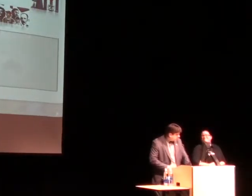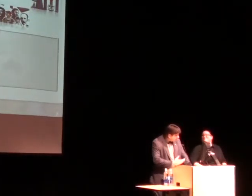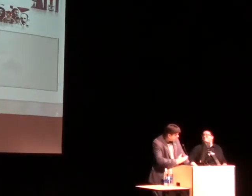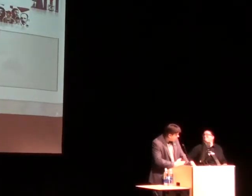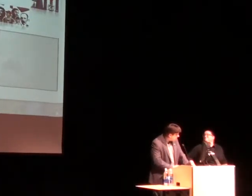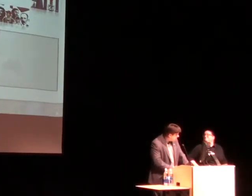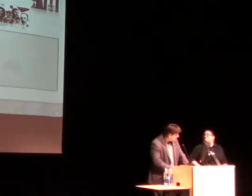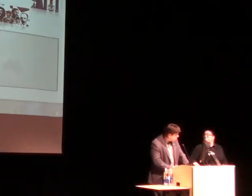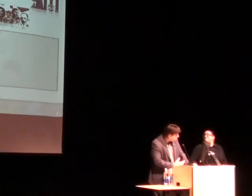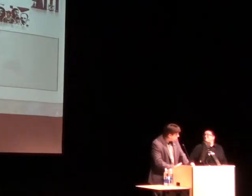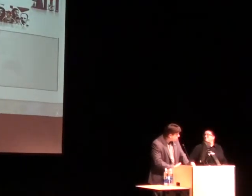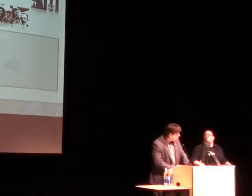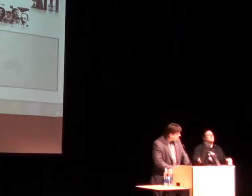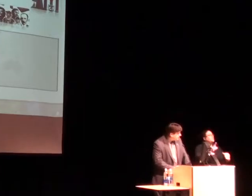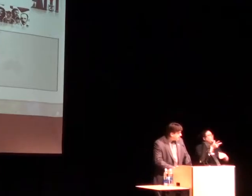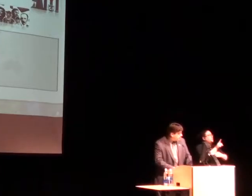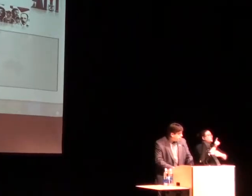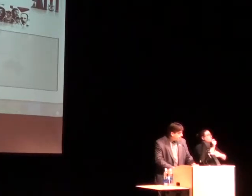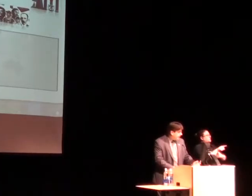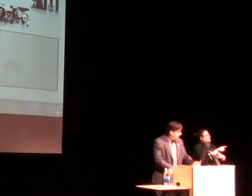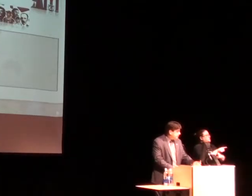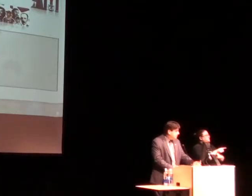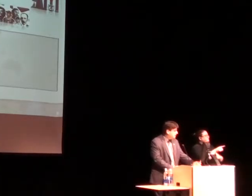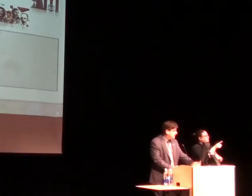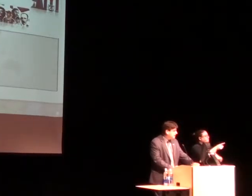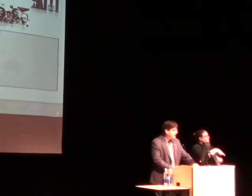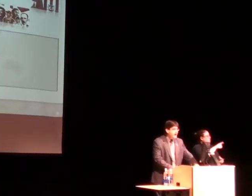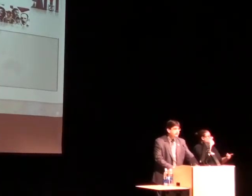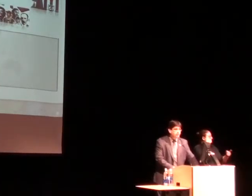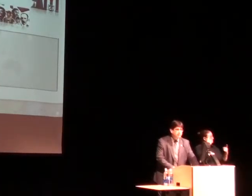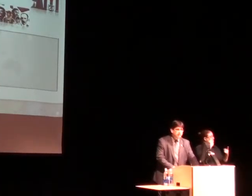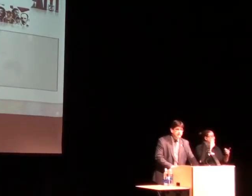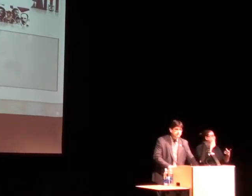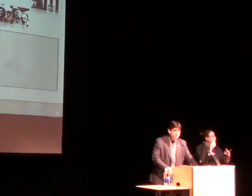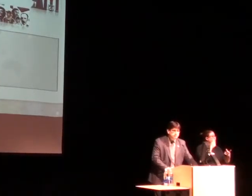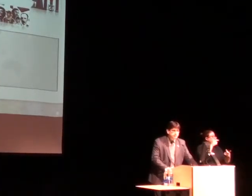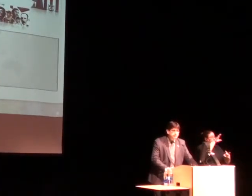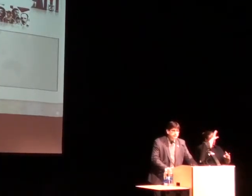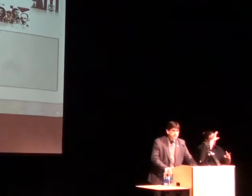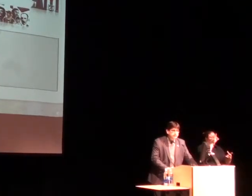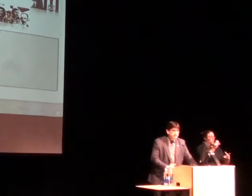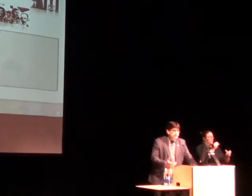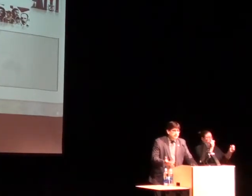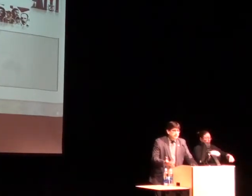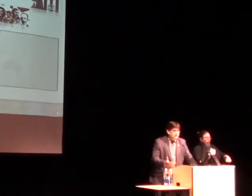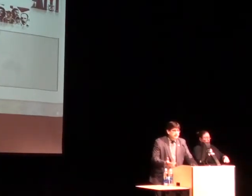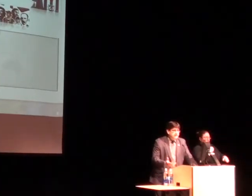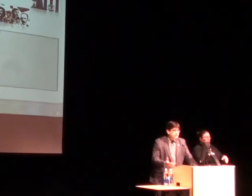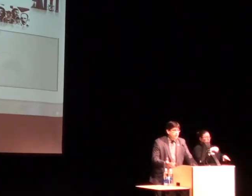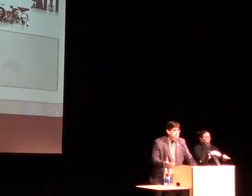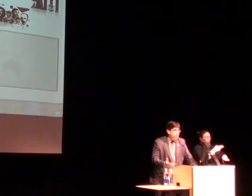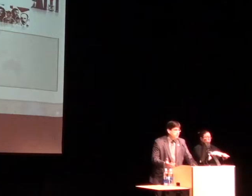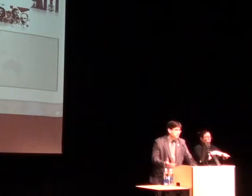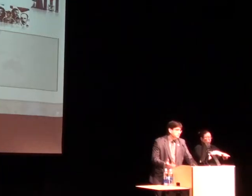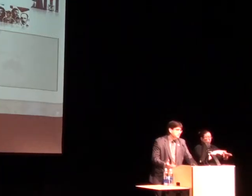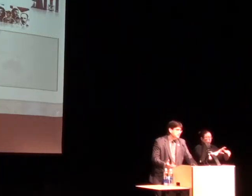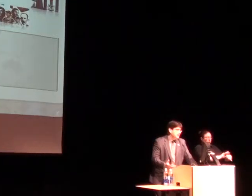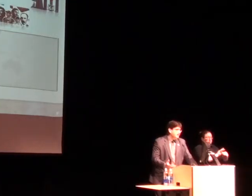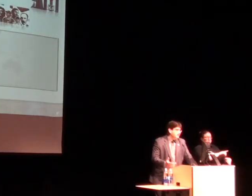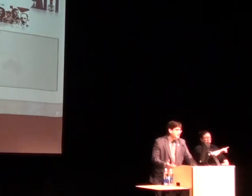The third question is, do you consider that Cuba and the United States can have normal relations? That's so